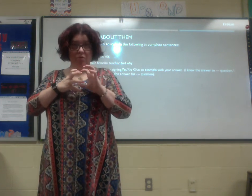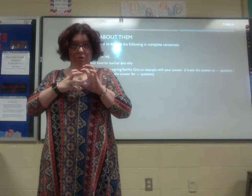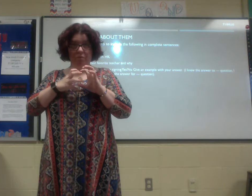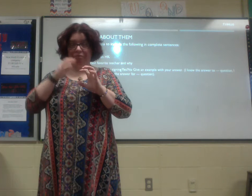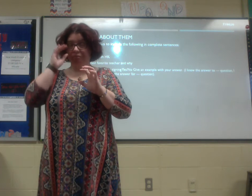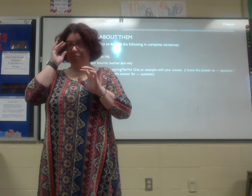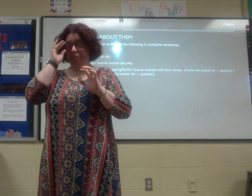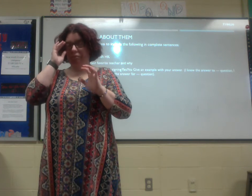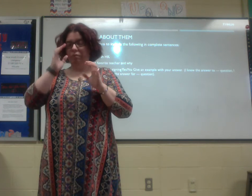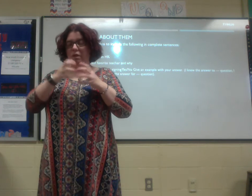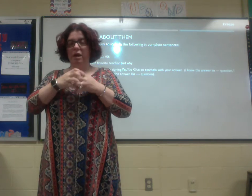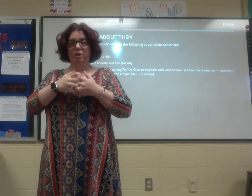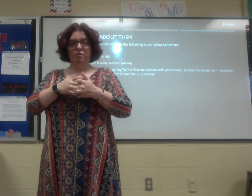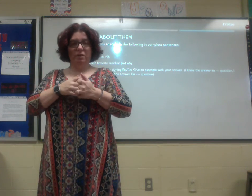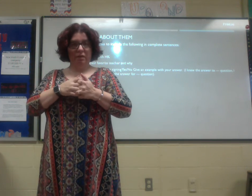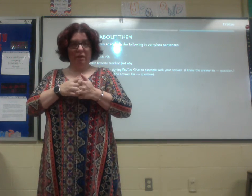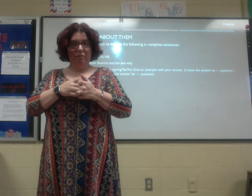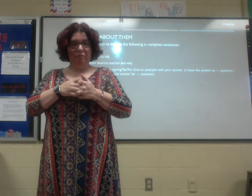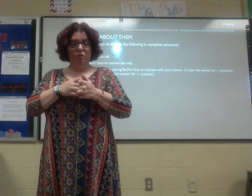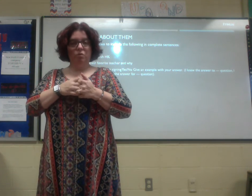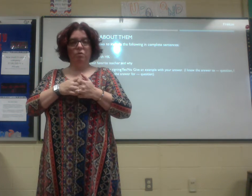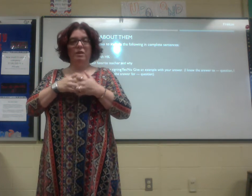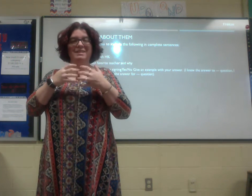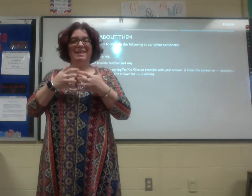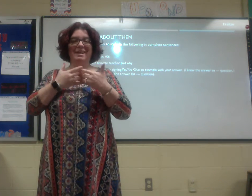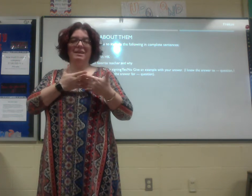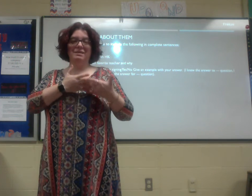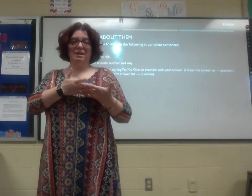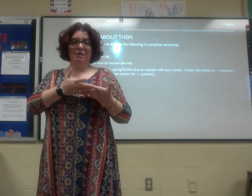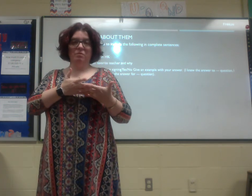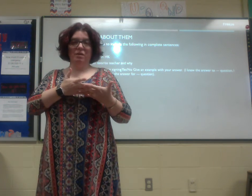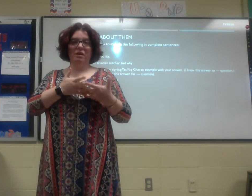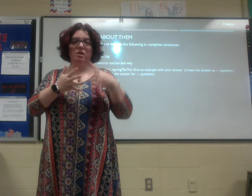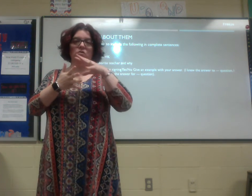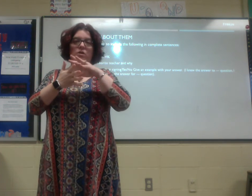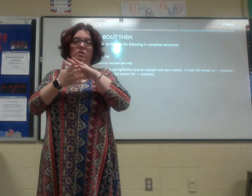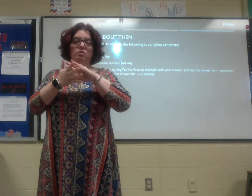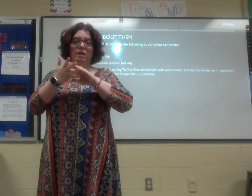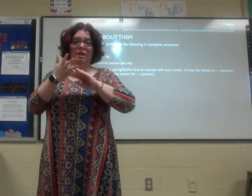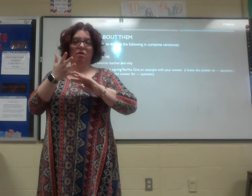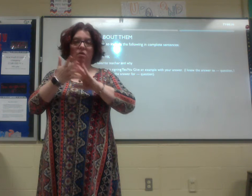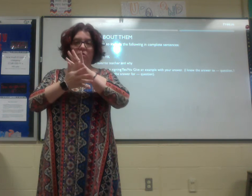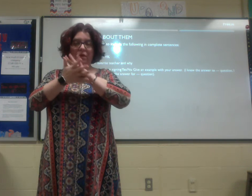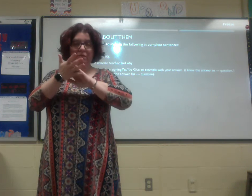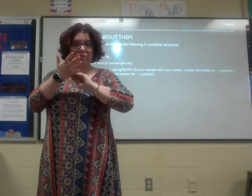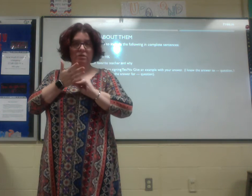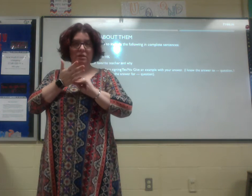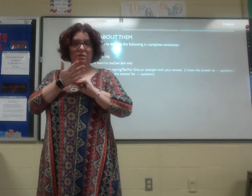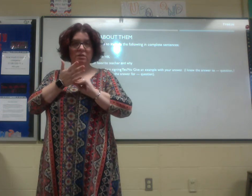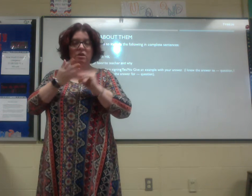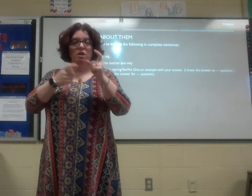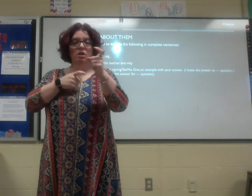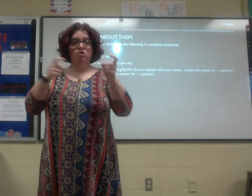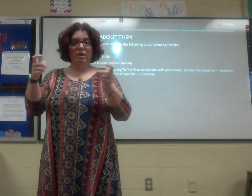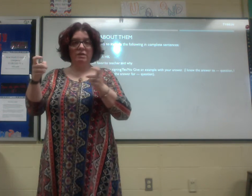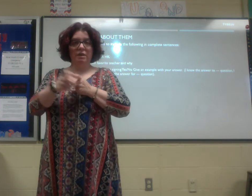review document in there. You are going to take that document and you're going to take all 5 of those sentences, translate them